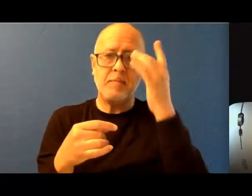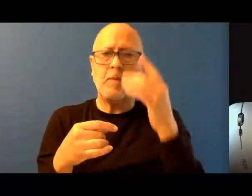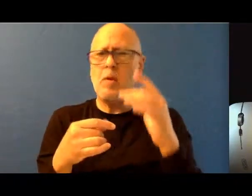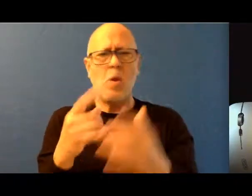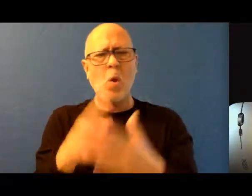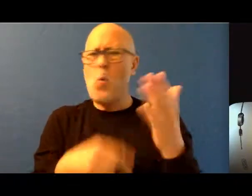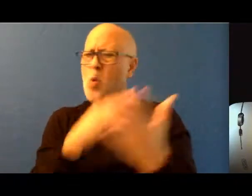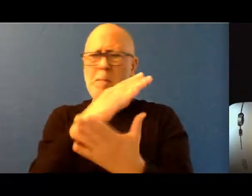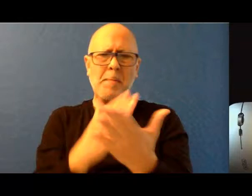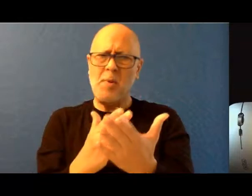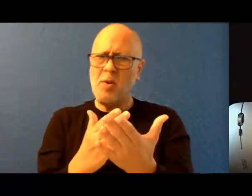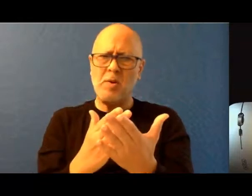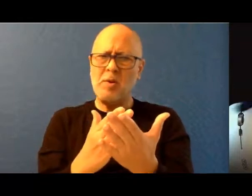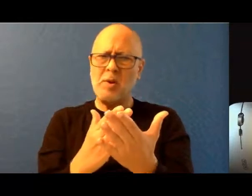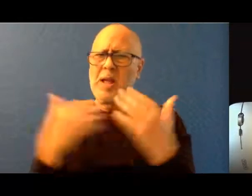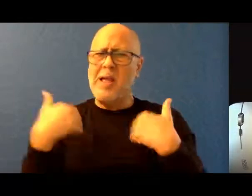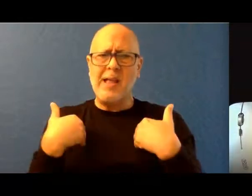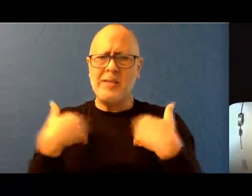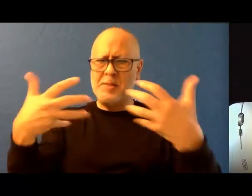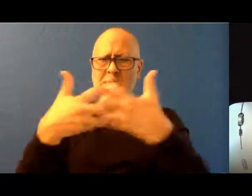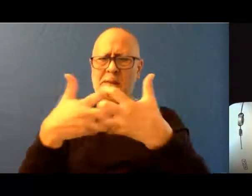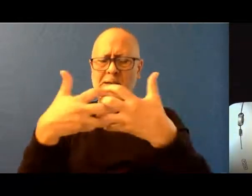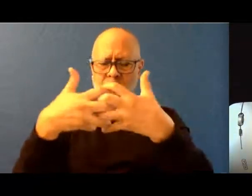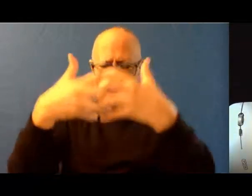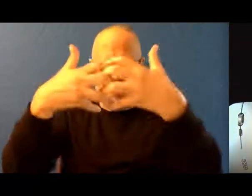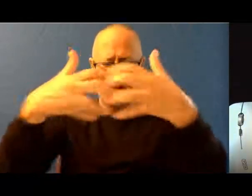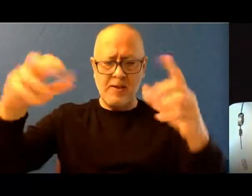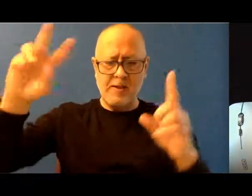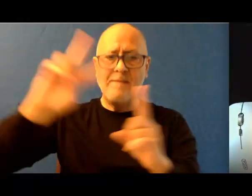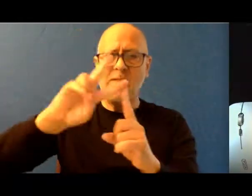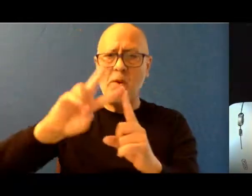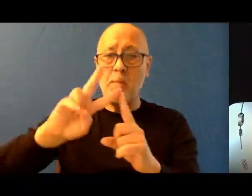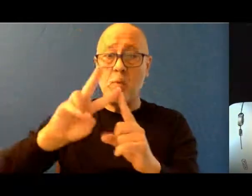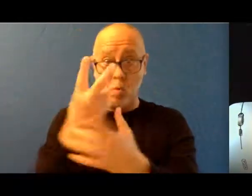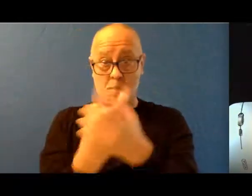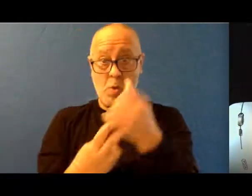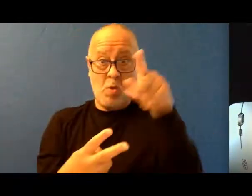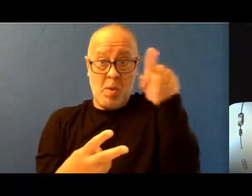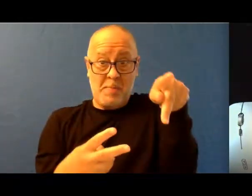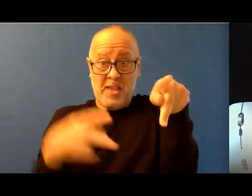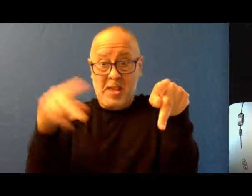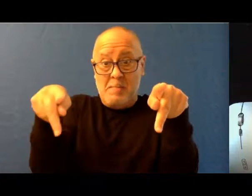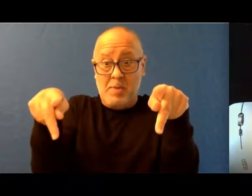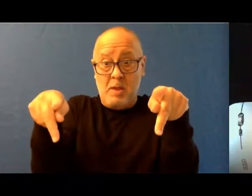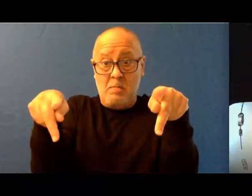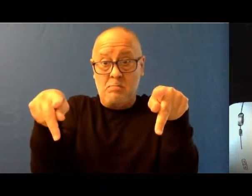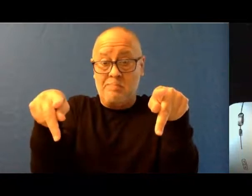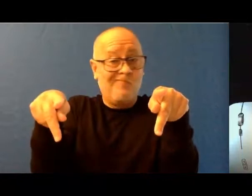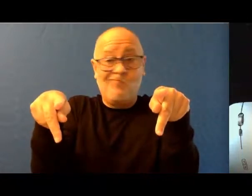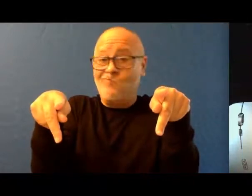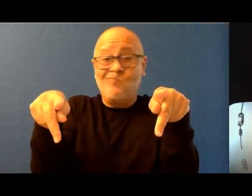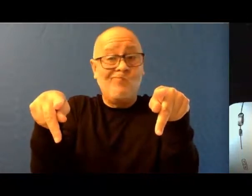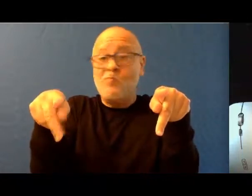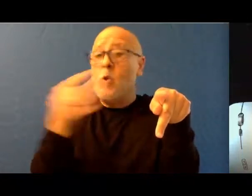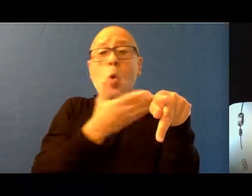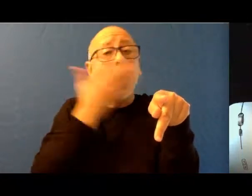what part has a matching variable? Well, right here, they're both p. They don't have any exponent with